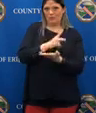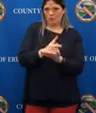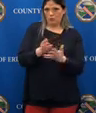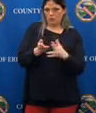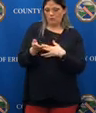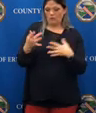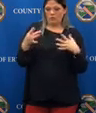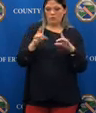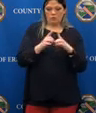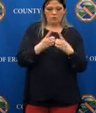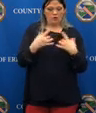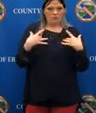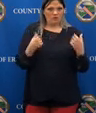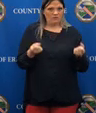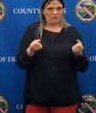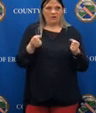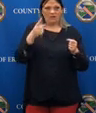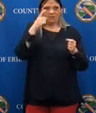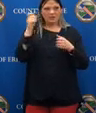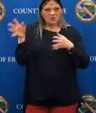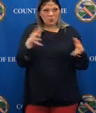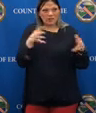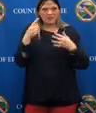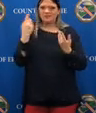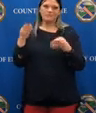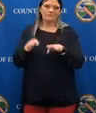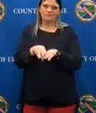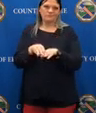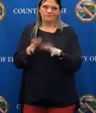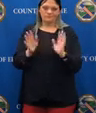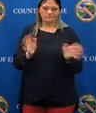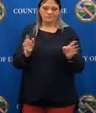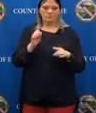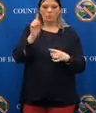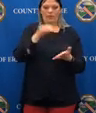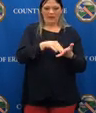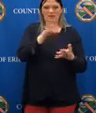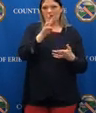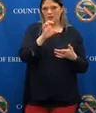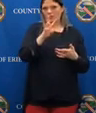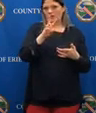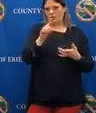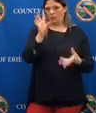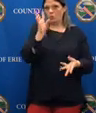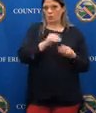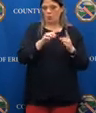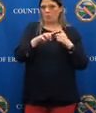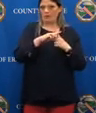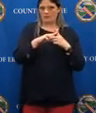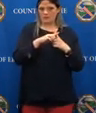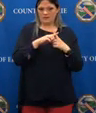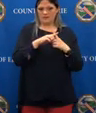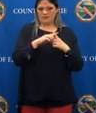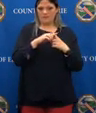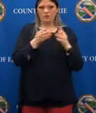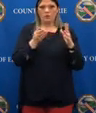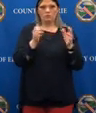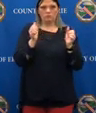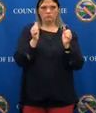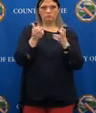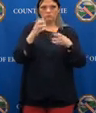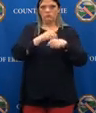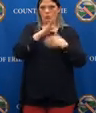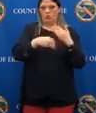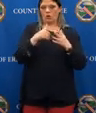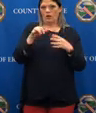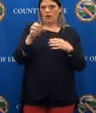of the winds, we closed that. We didn't open it. But we have 1,661 total positive cases, all labs.